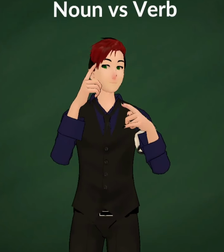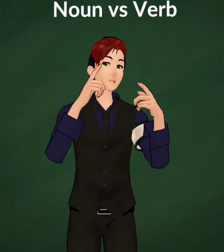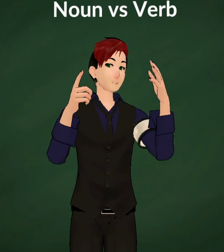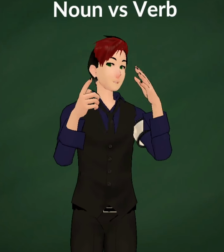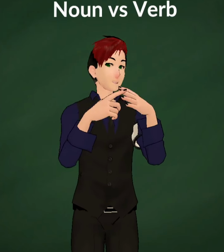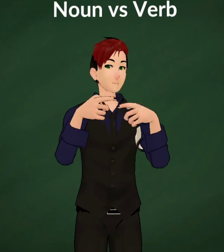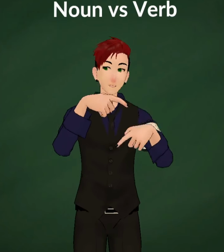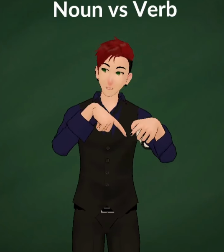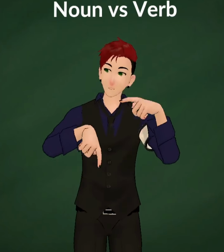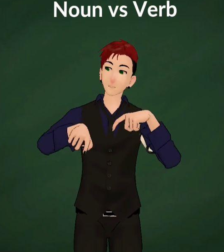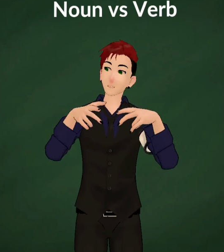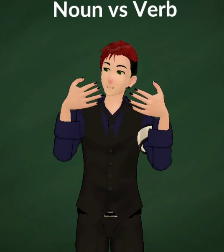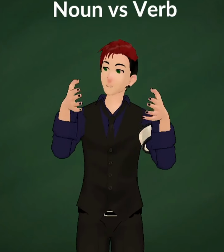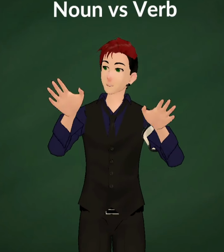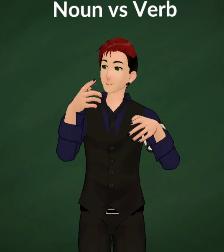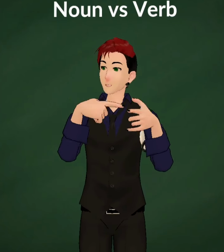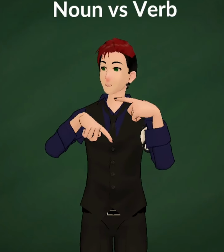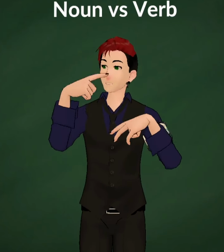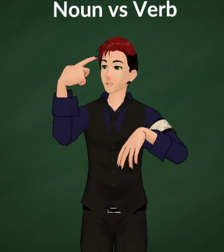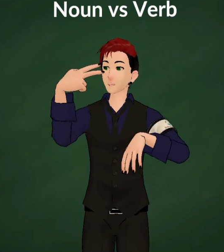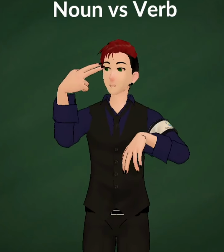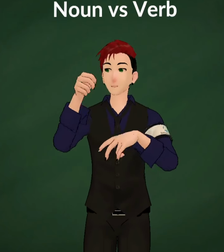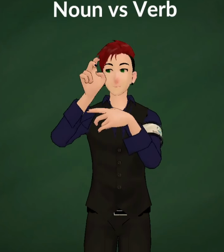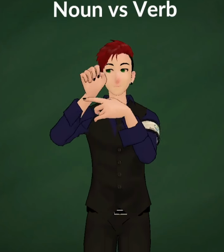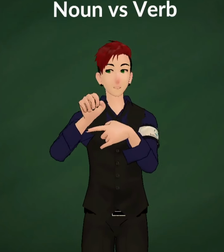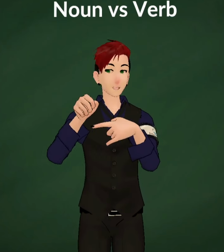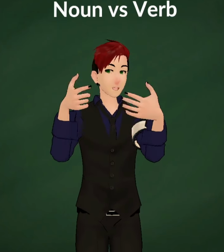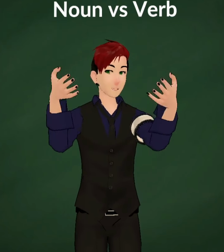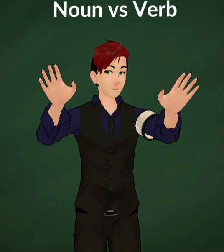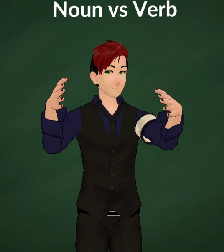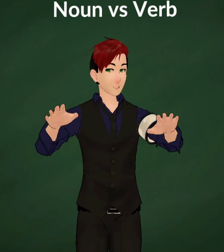I also just popped up with, hey, that's another sign for have.